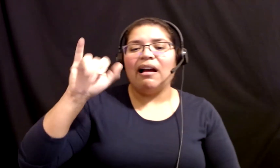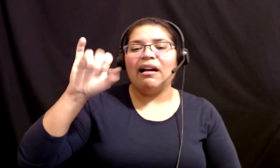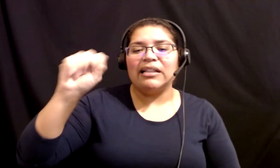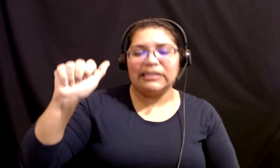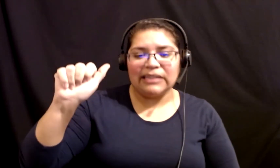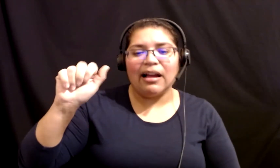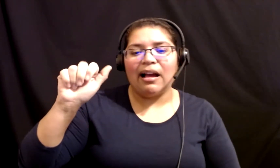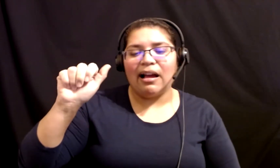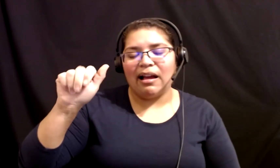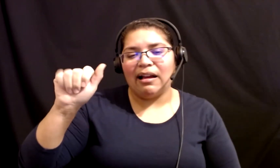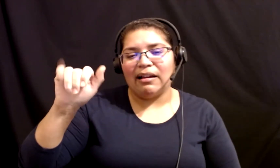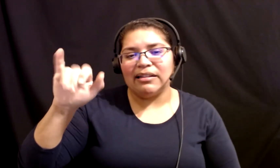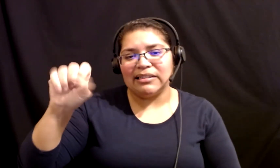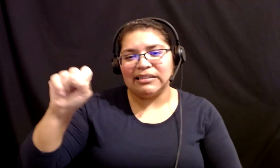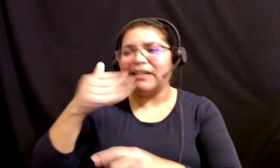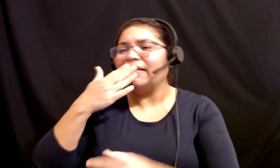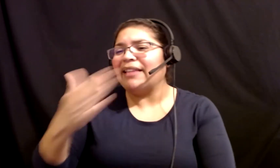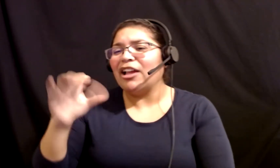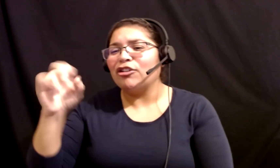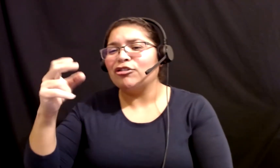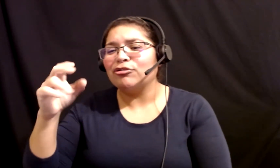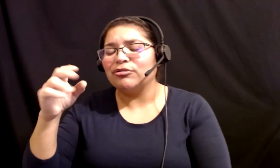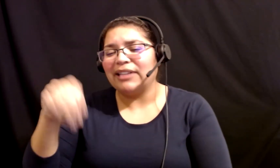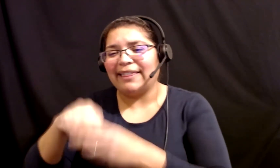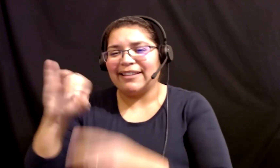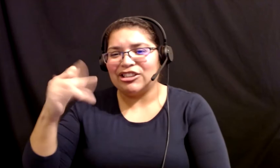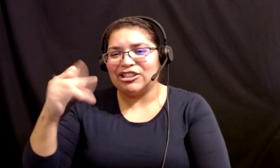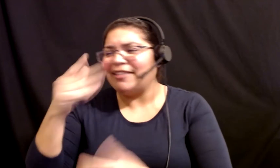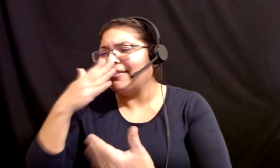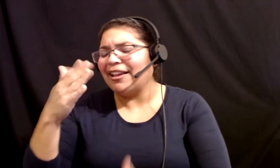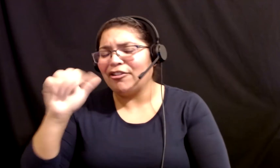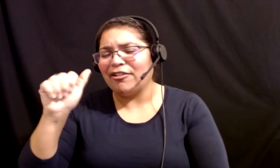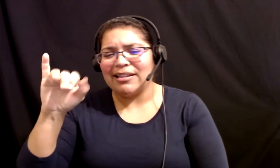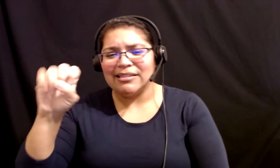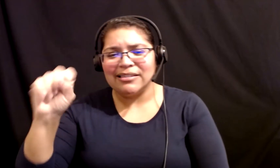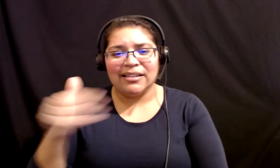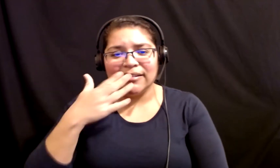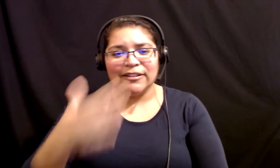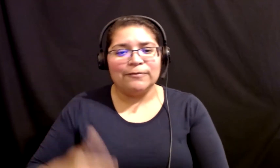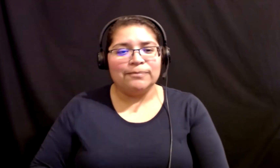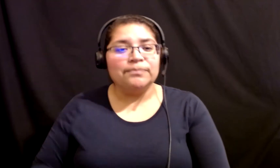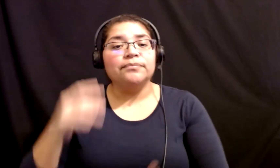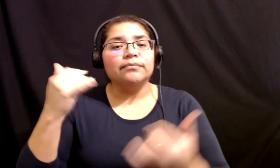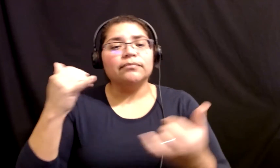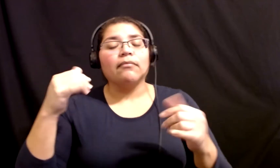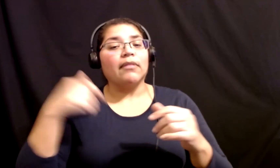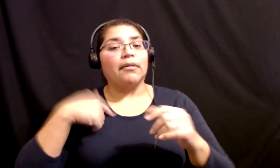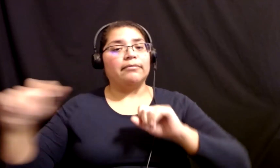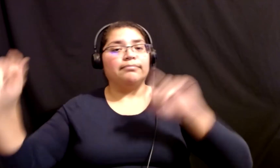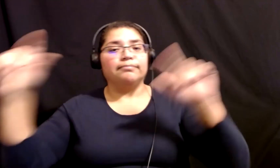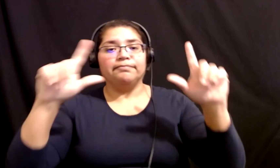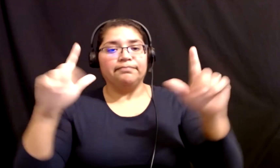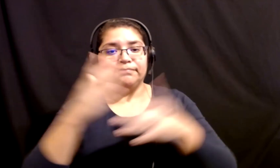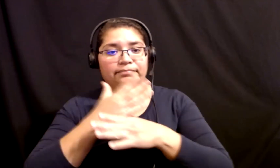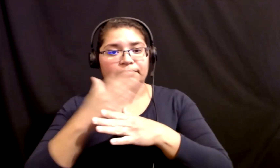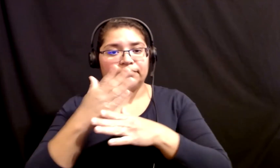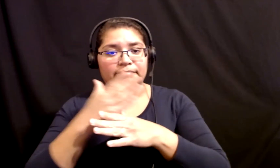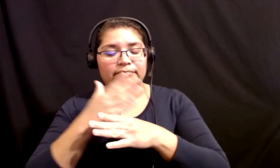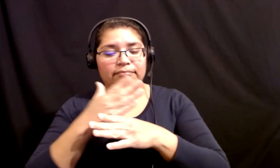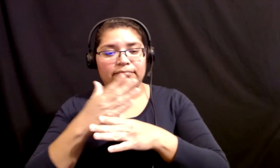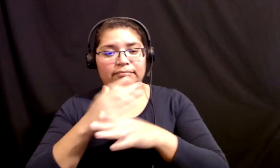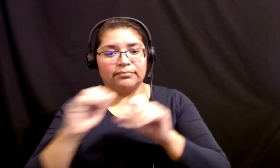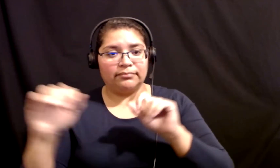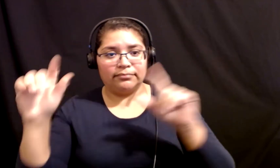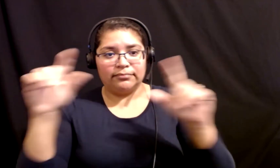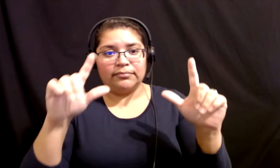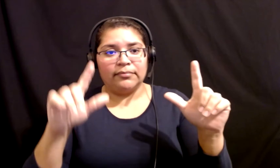Aisa in the chat. Thank you very much, Okay. Aisa. Okay, great, So thanks. the view that I'm going to share is